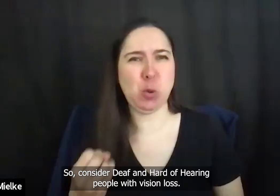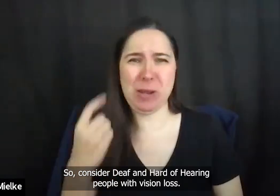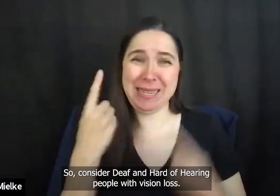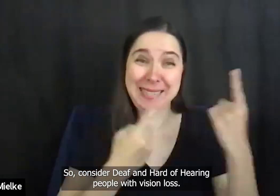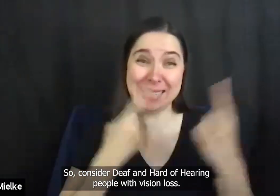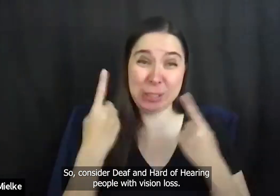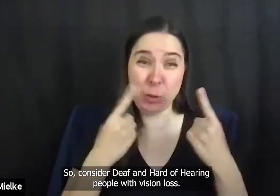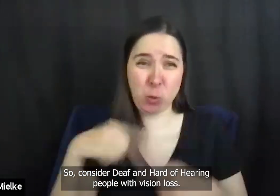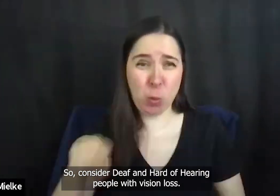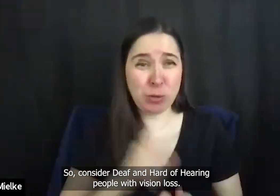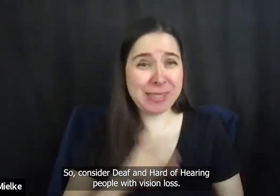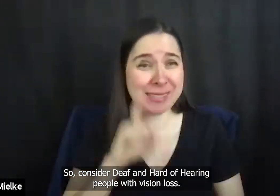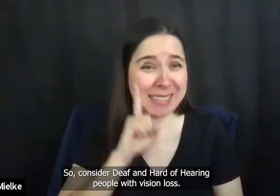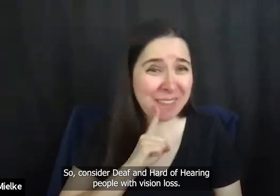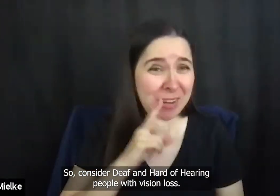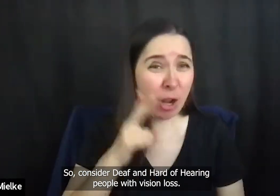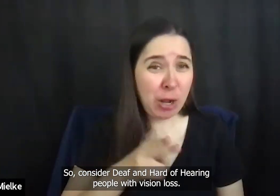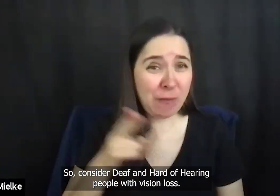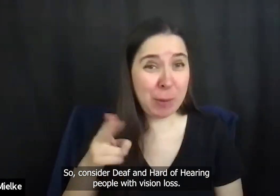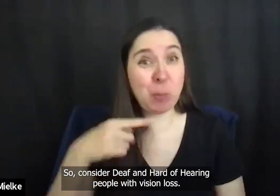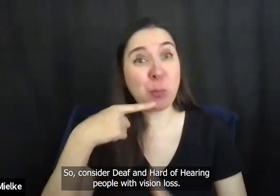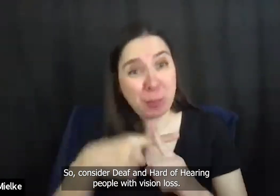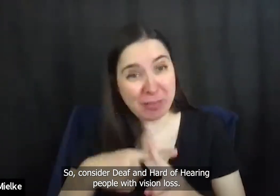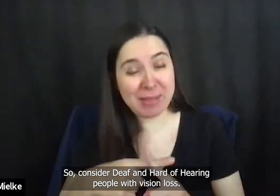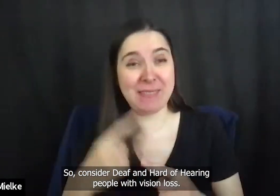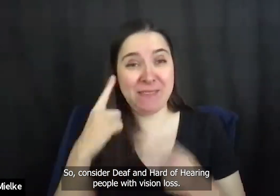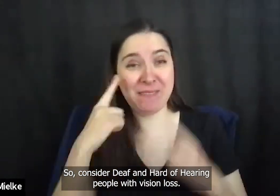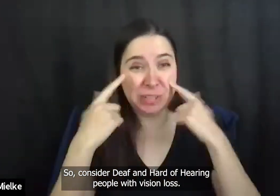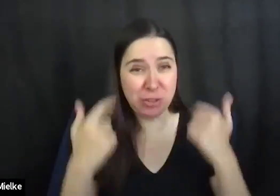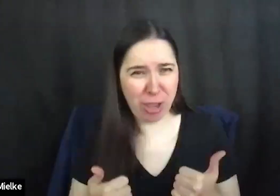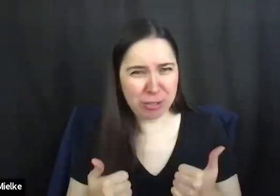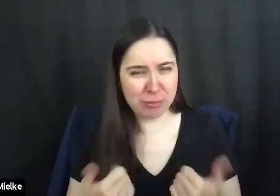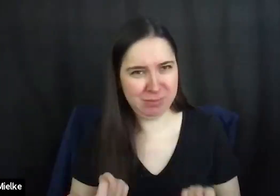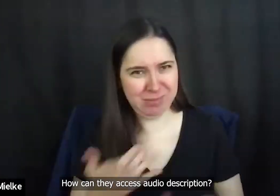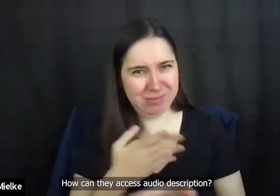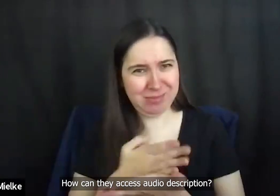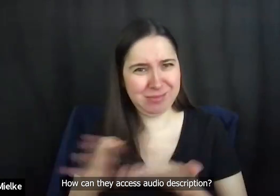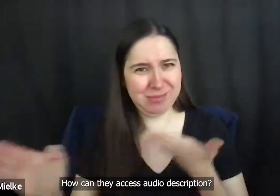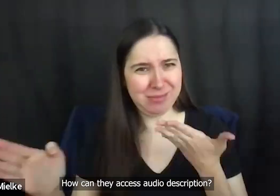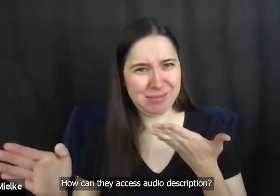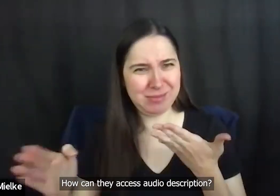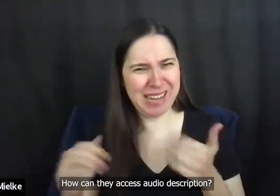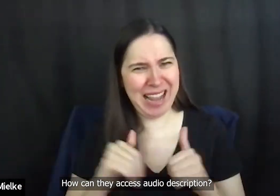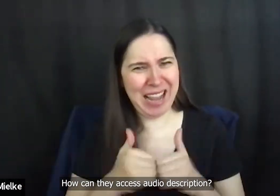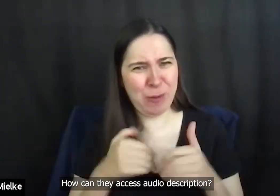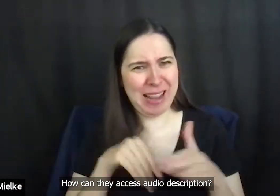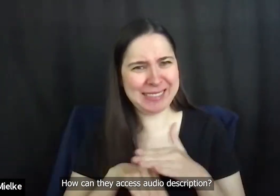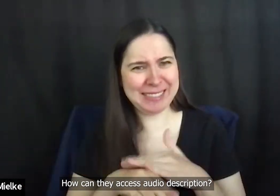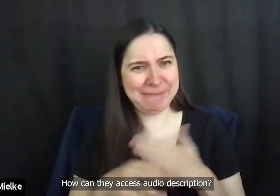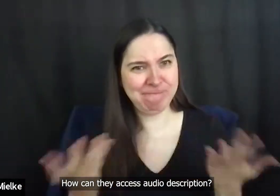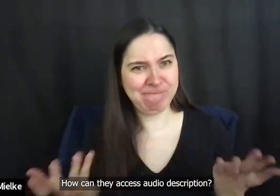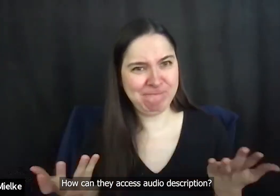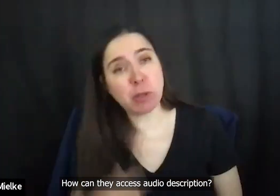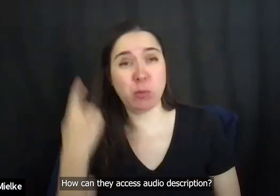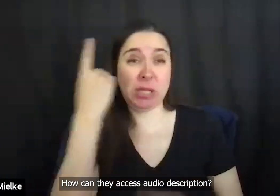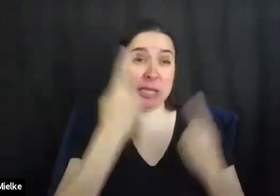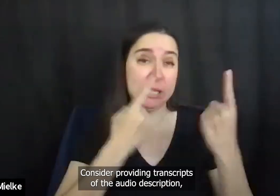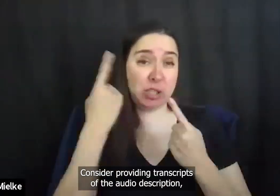So, consider deaf and hard of hearing people with vision loss. How can they access audio description?